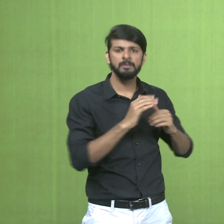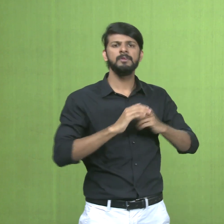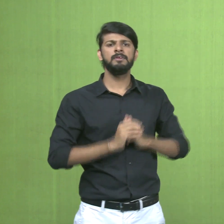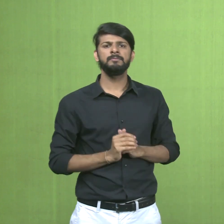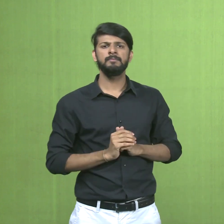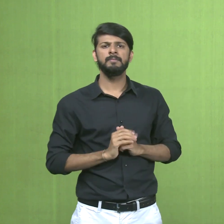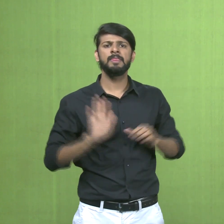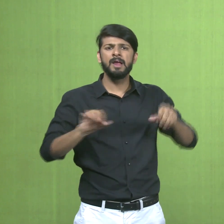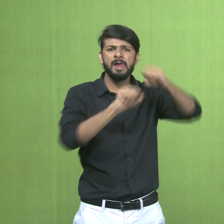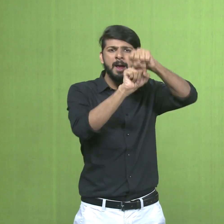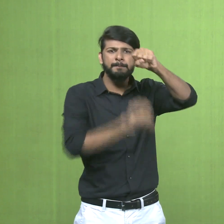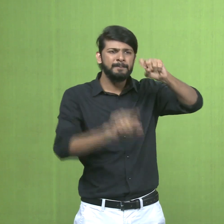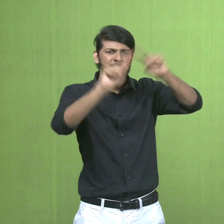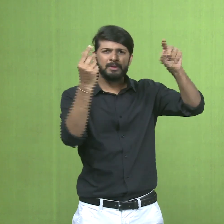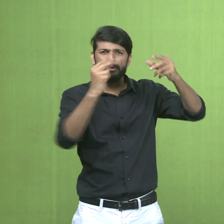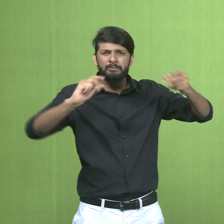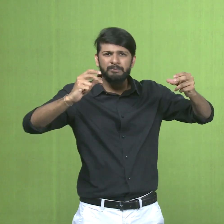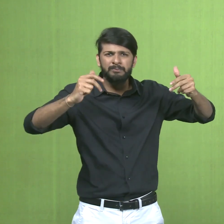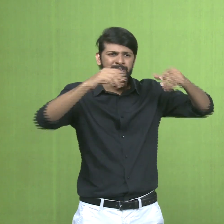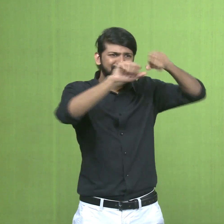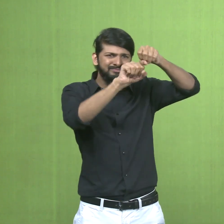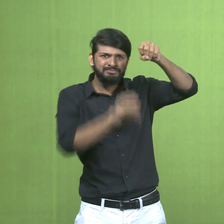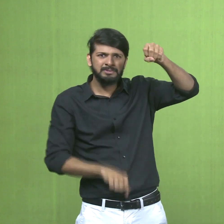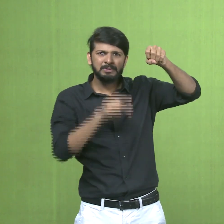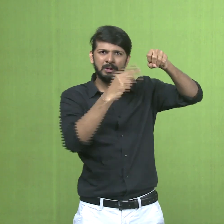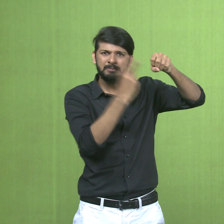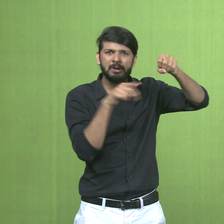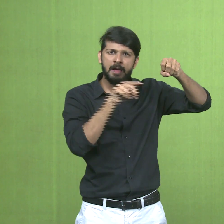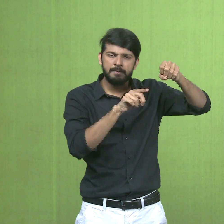For the South Asian market, there were scrolls,